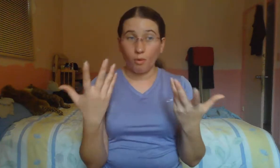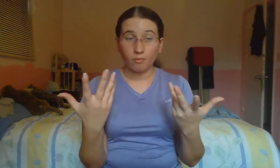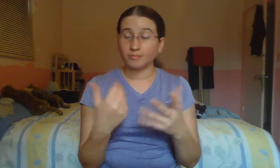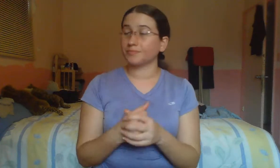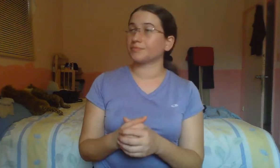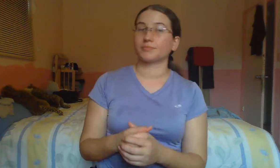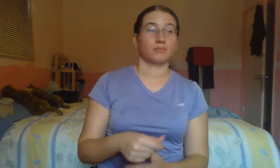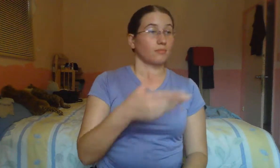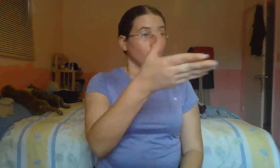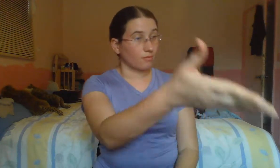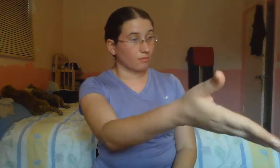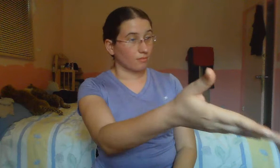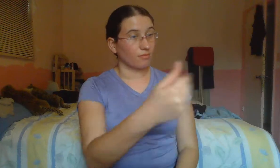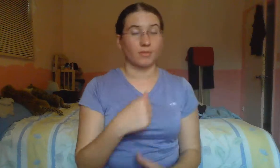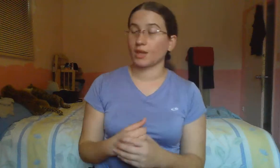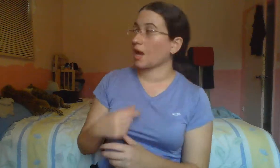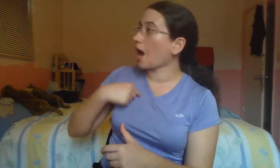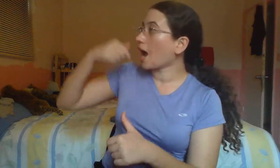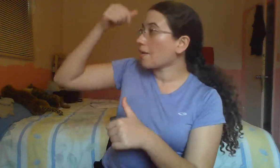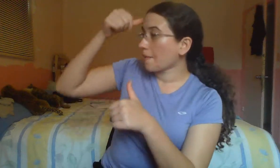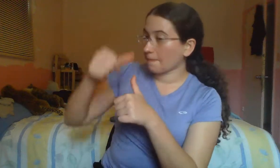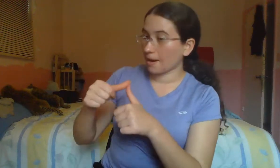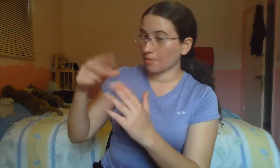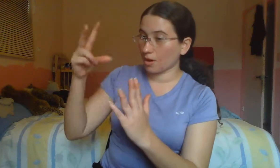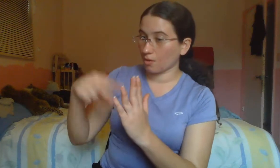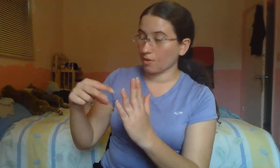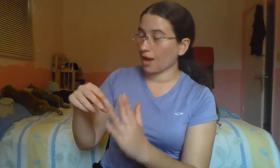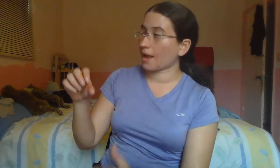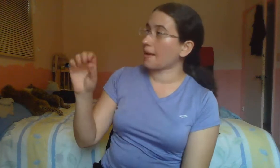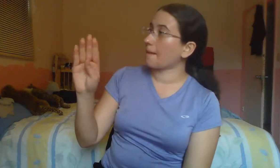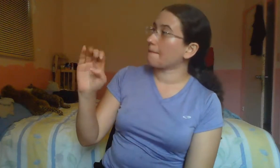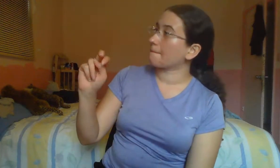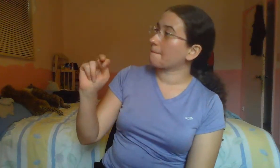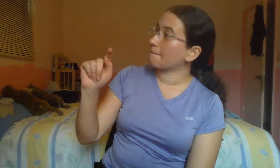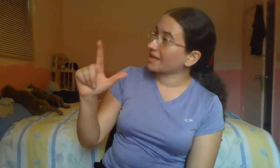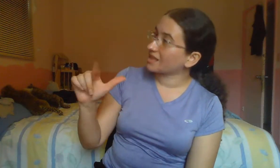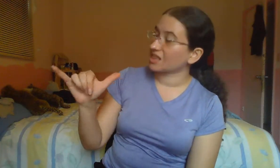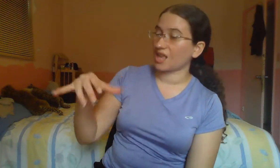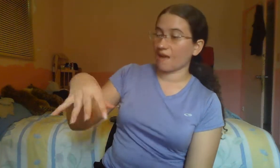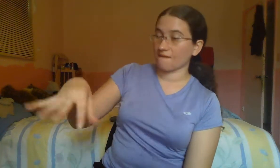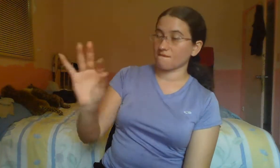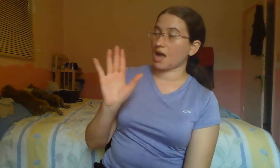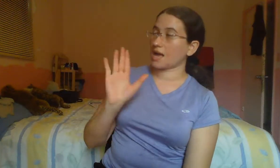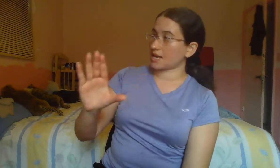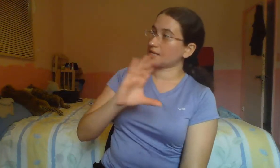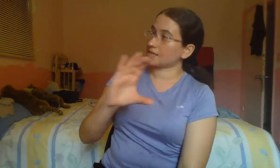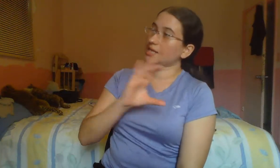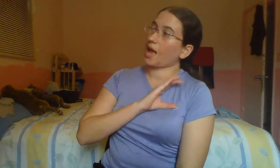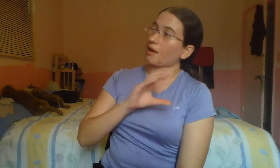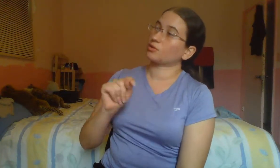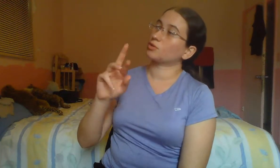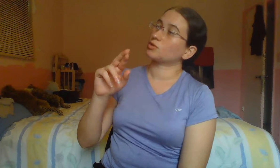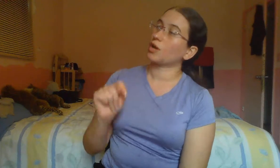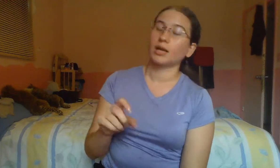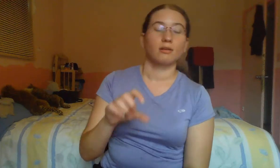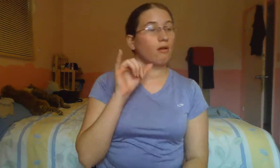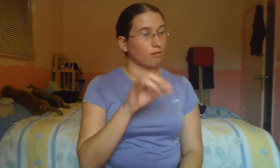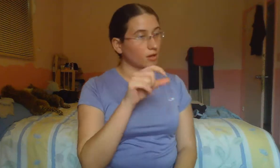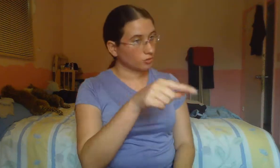Snowflake Bentley, Yeah. we had to find his character traits out of what we read. Okay, so you remember that activity. Is anyone